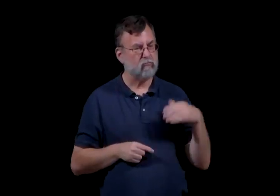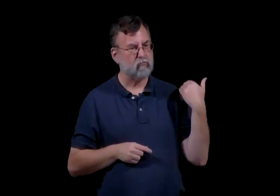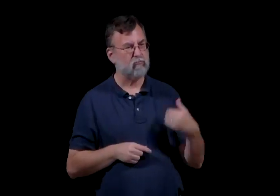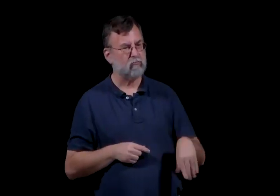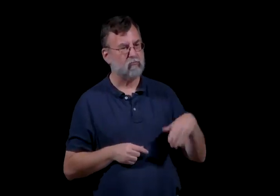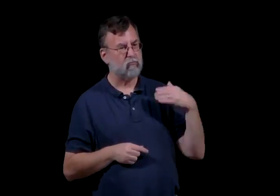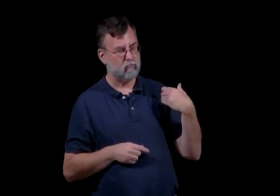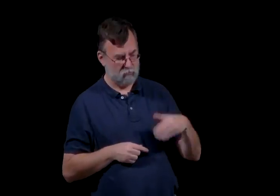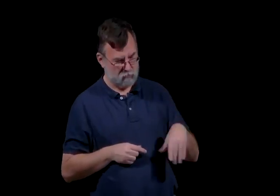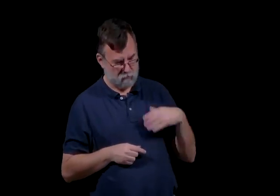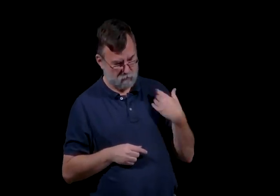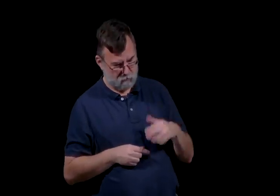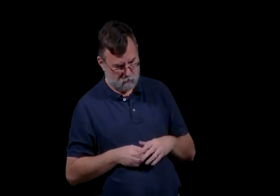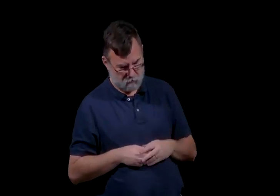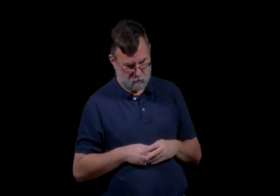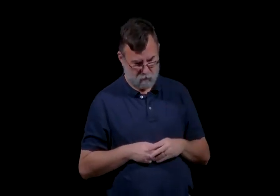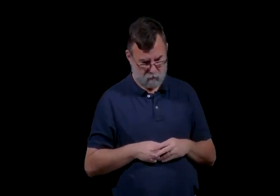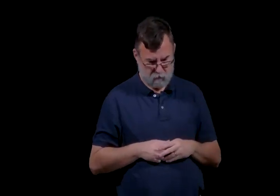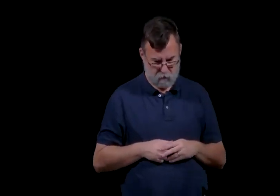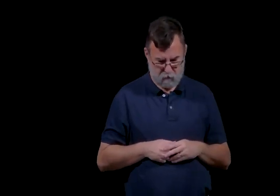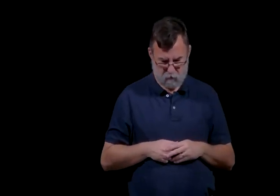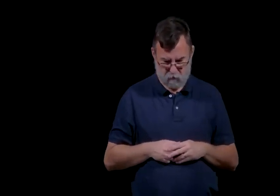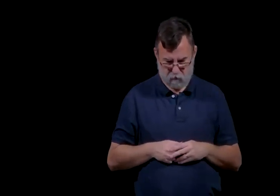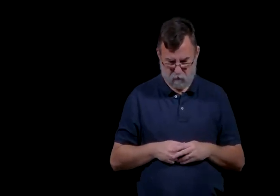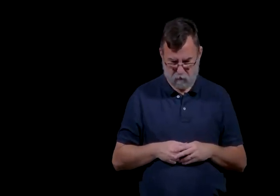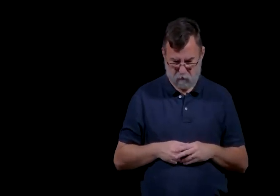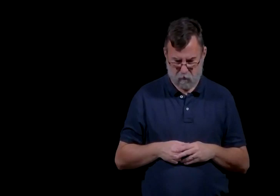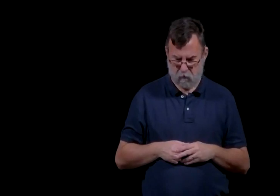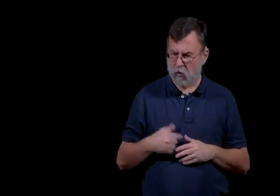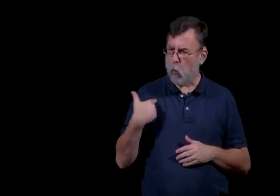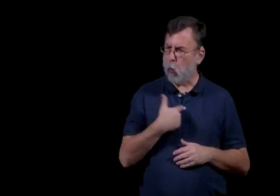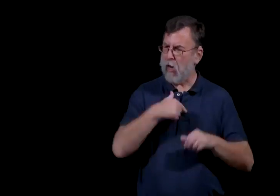Blessing. This first means blessing. We are blessed of God.